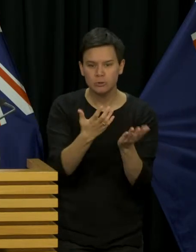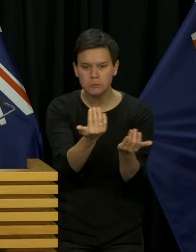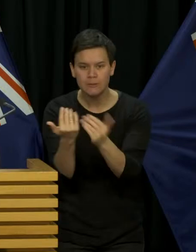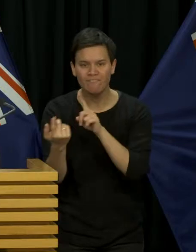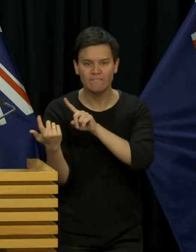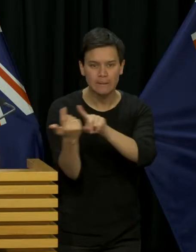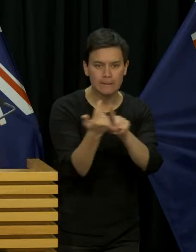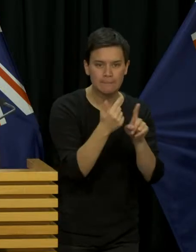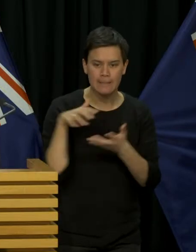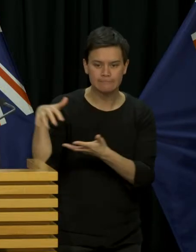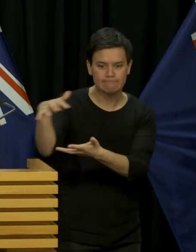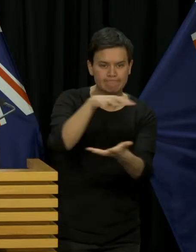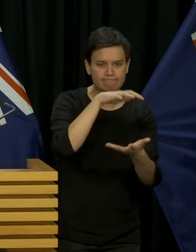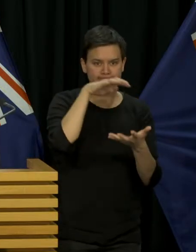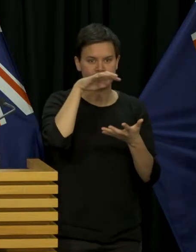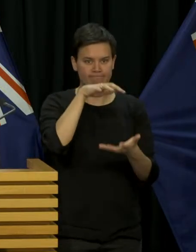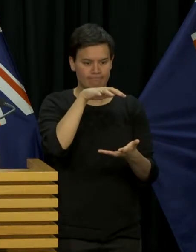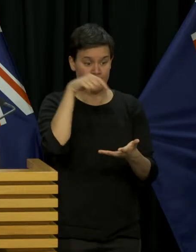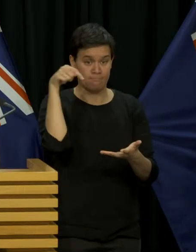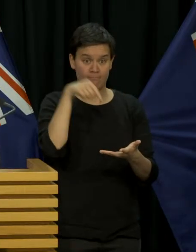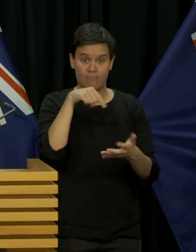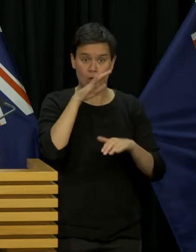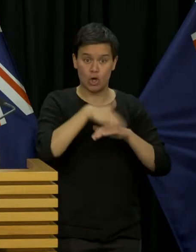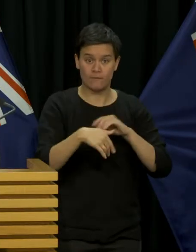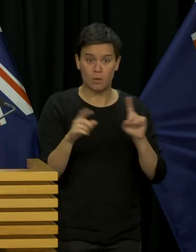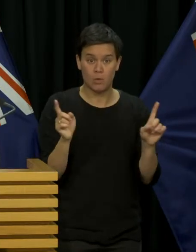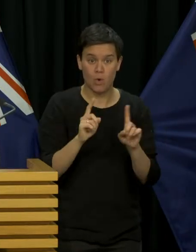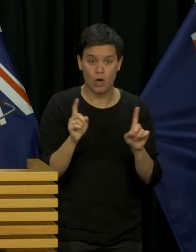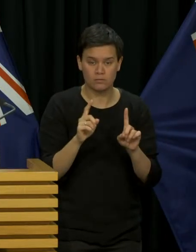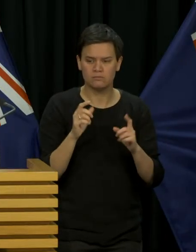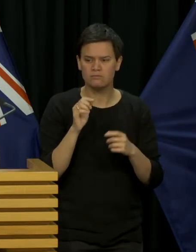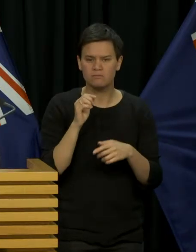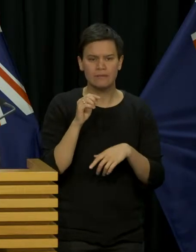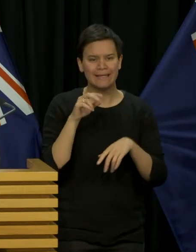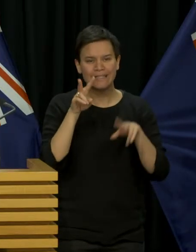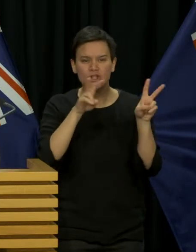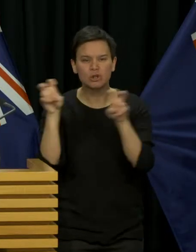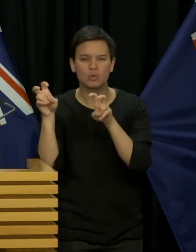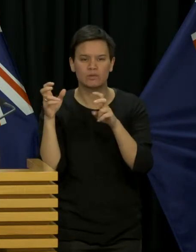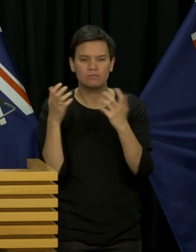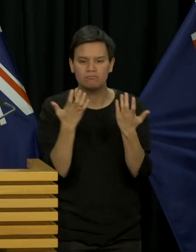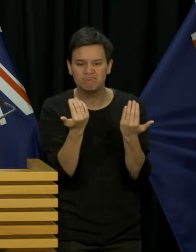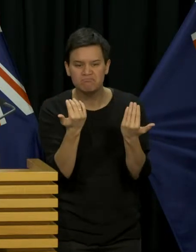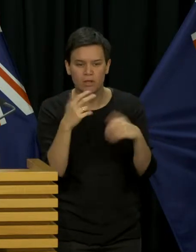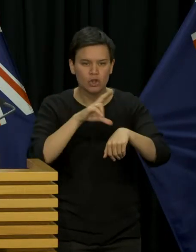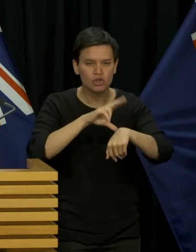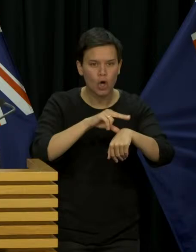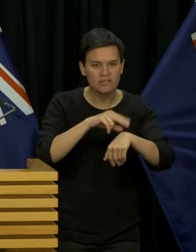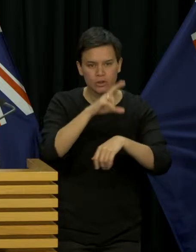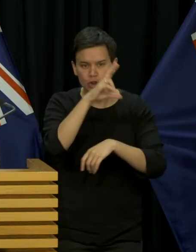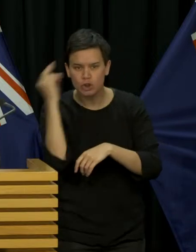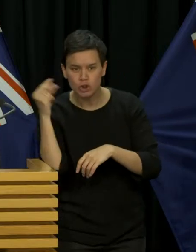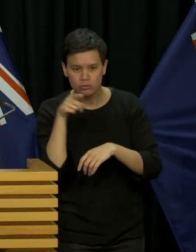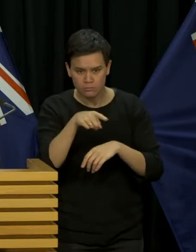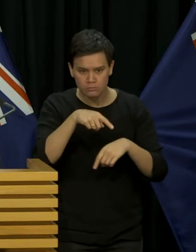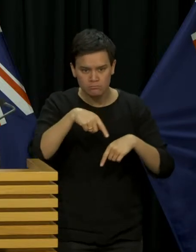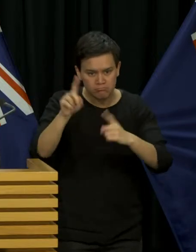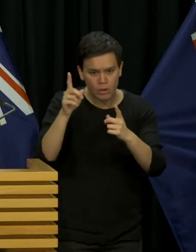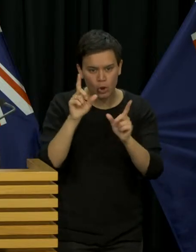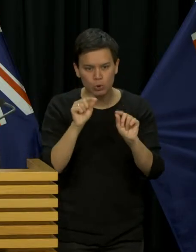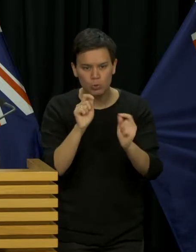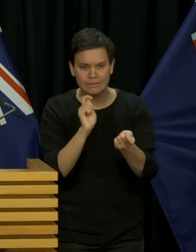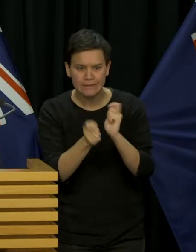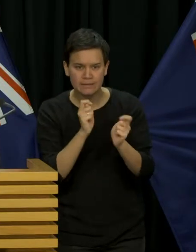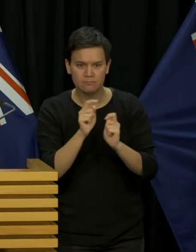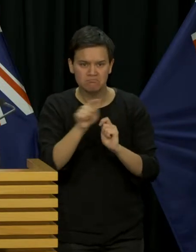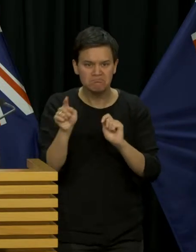valuable information on what the issues were, if any, that practitioners were facing in terms of delivering testing, and